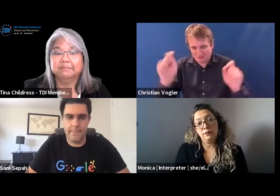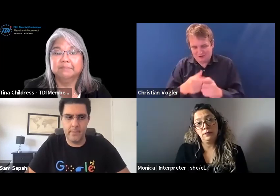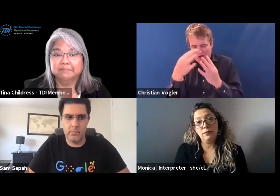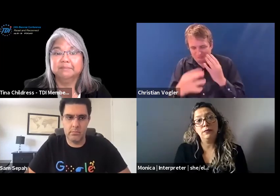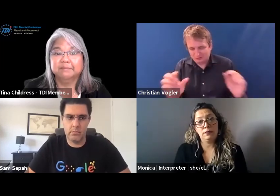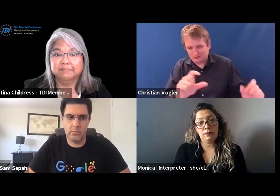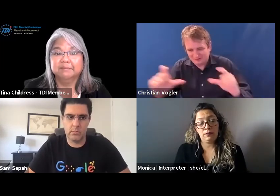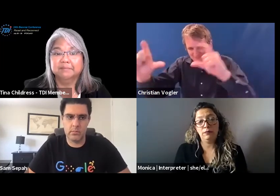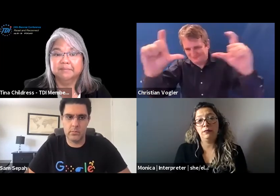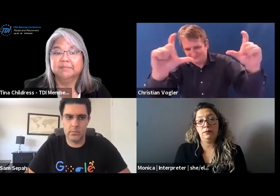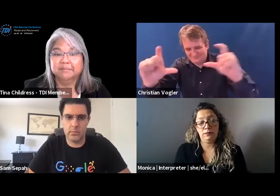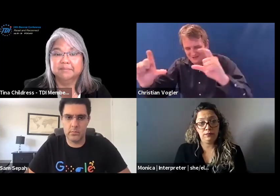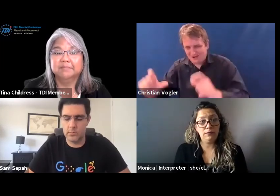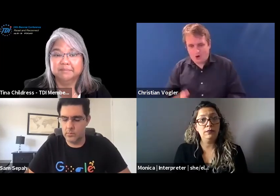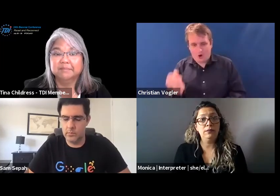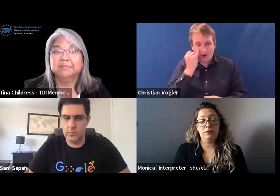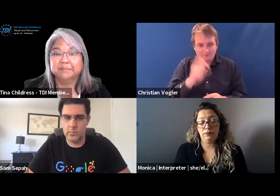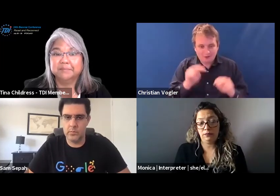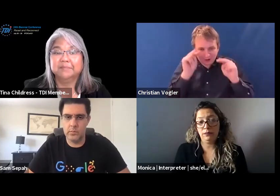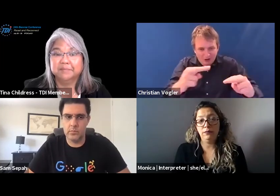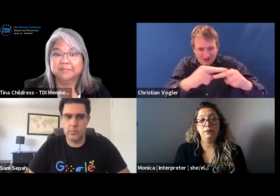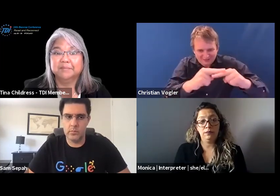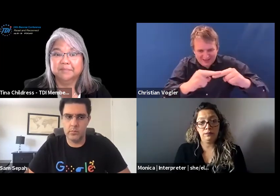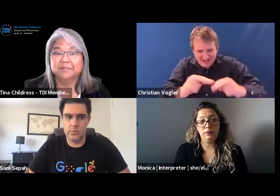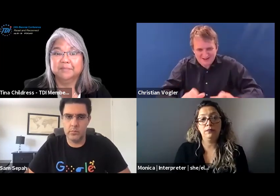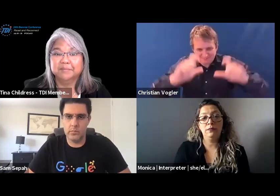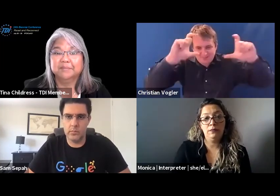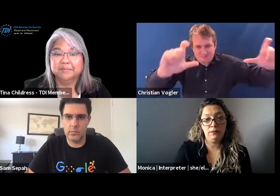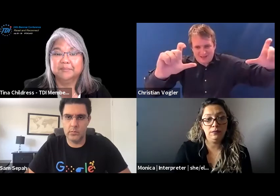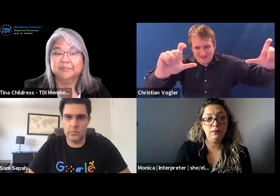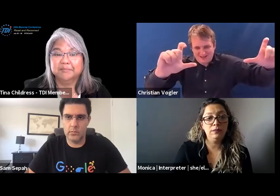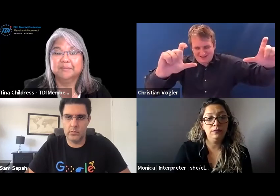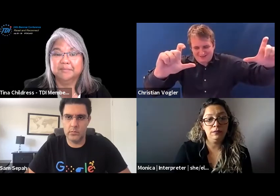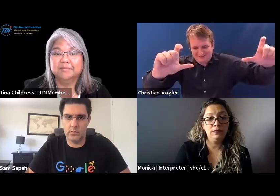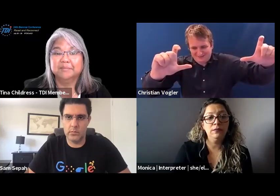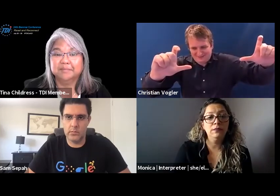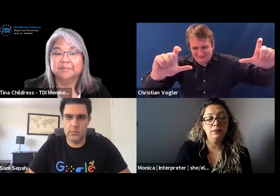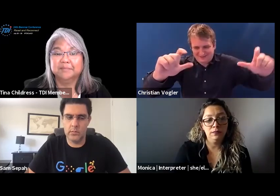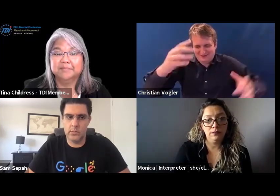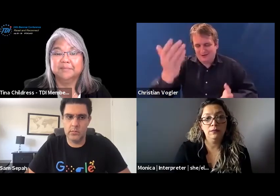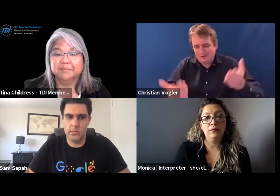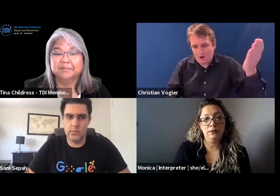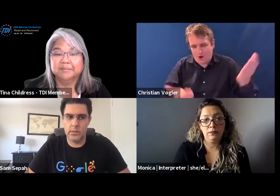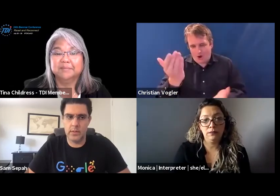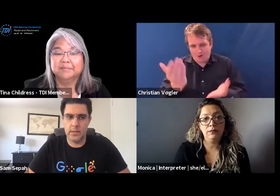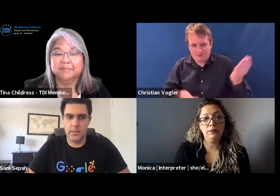need captions and enlarging that around too. Looking at the slides, you need to have that moved around and